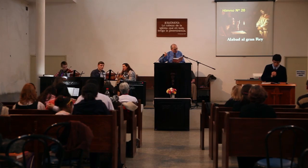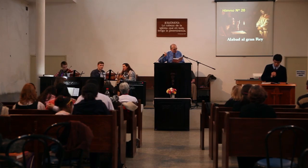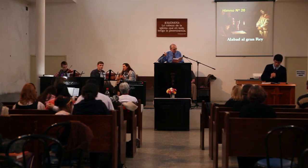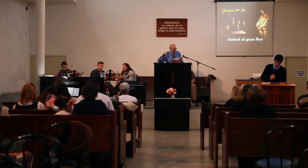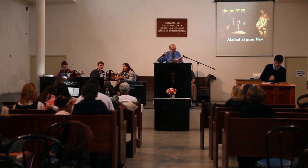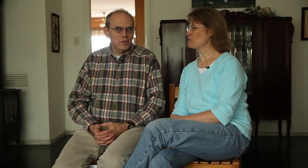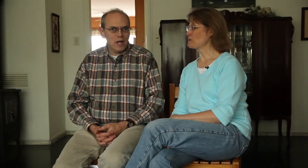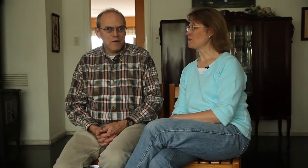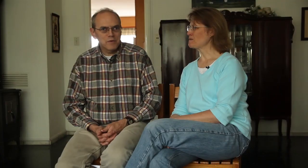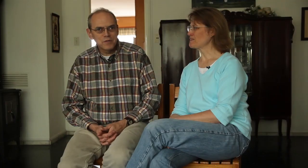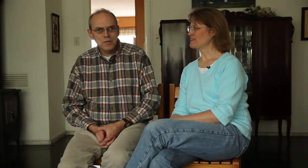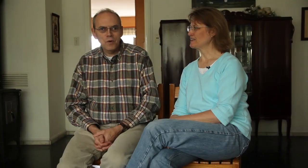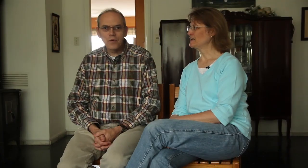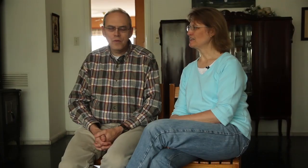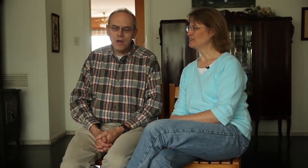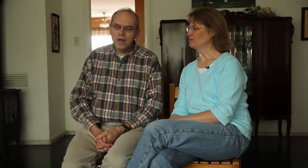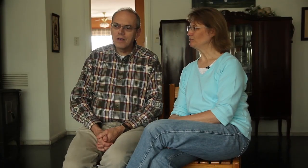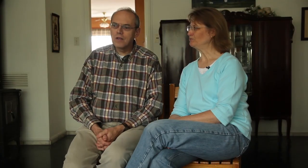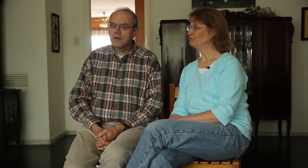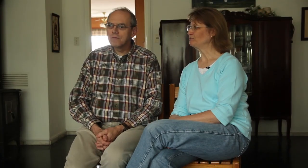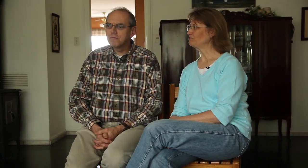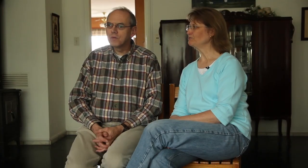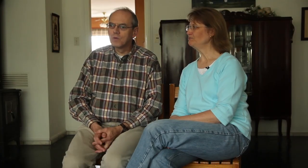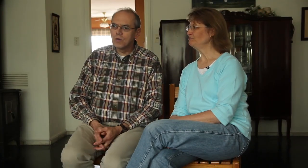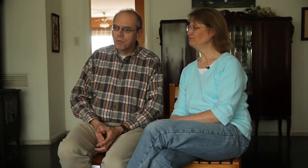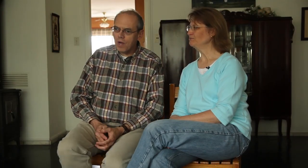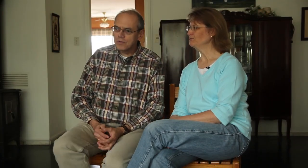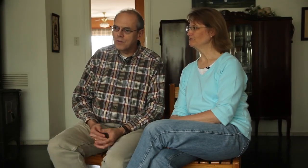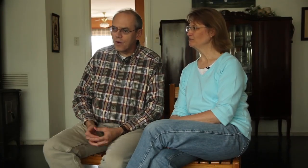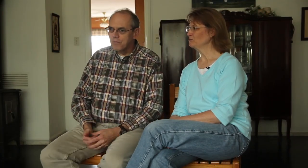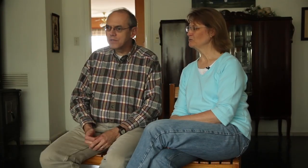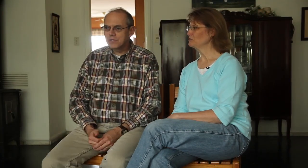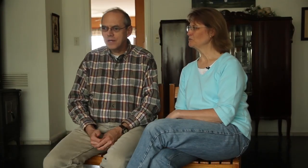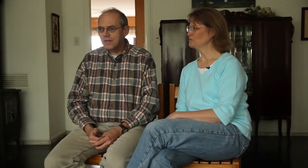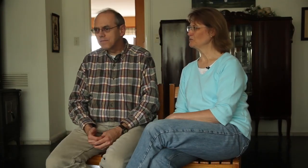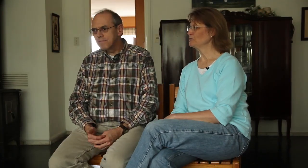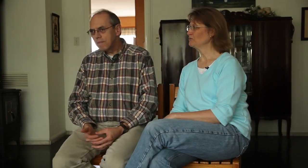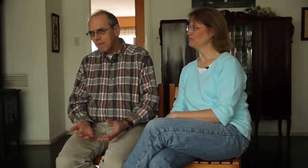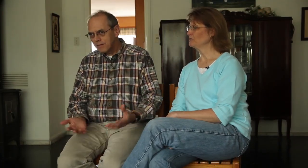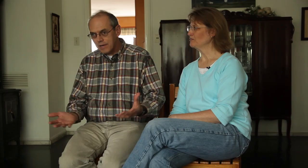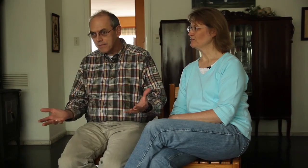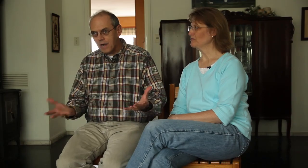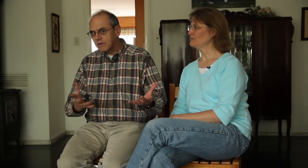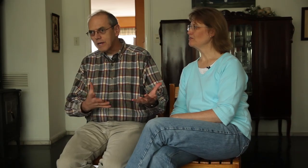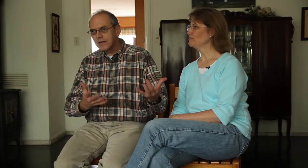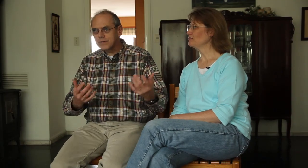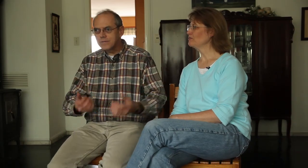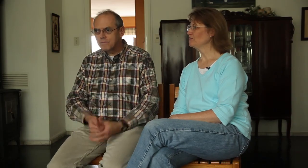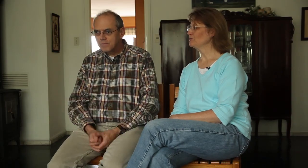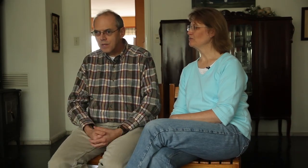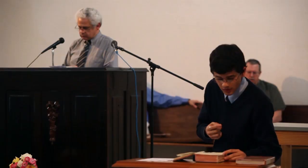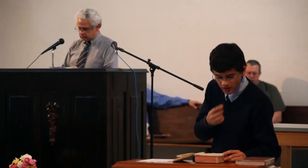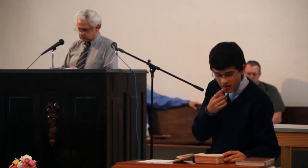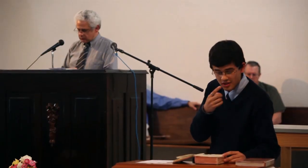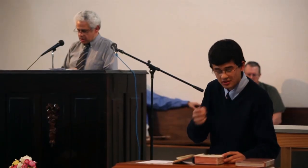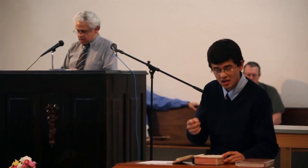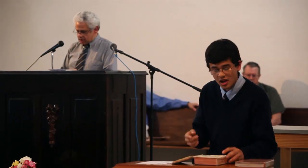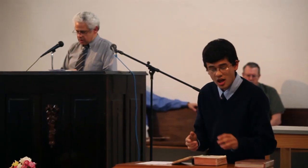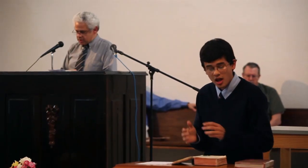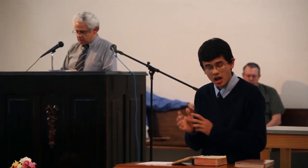Well, it was 3.5 years ago that the Lord brought into our midst a deaf congregation. And I remember,